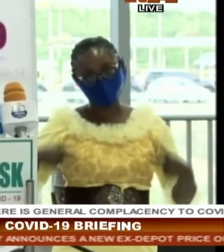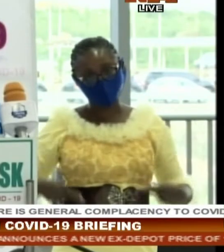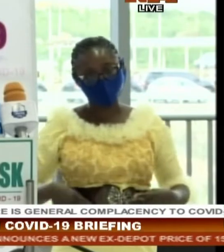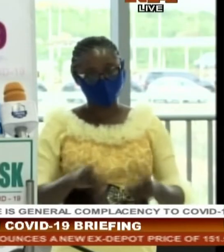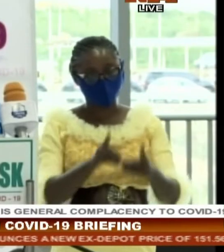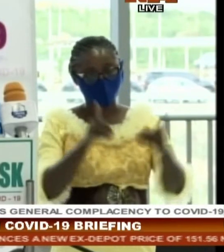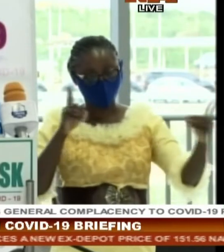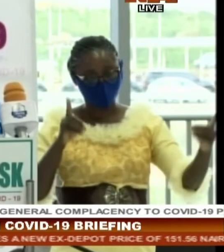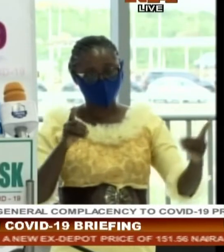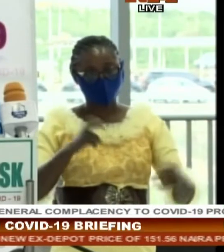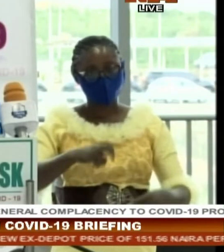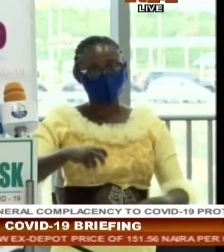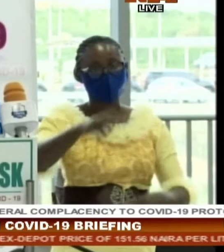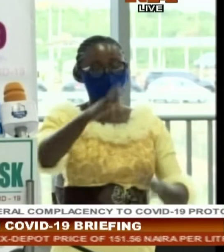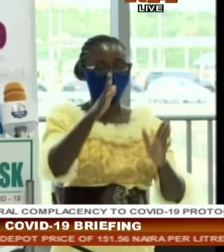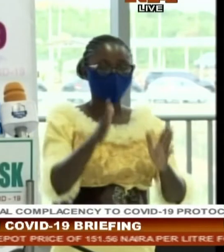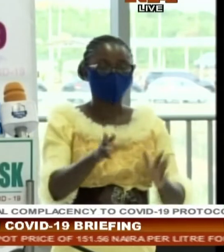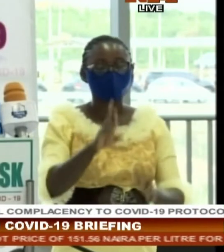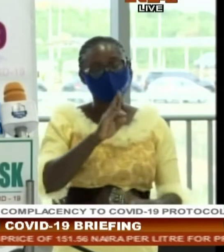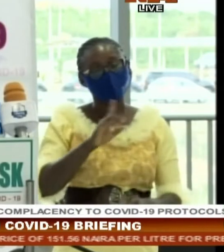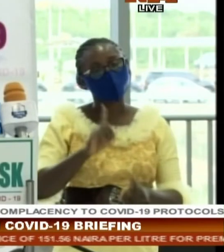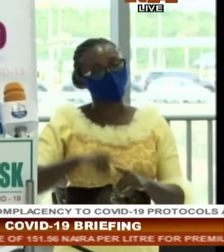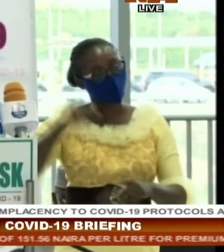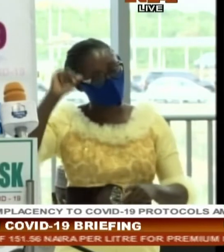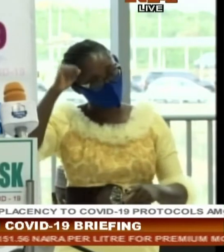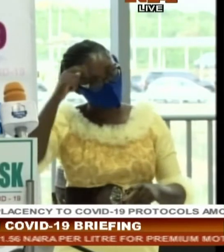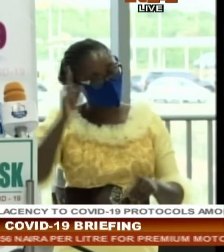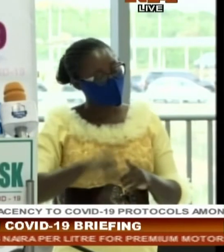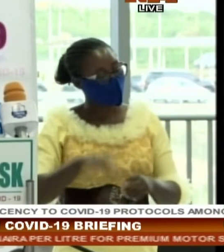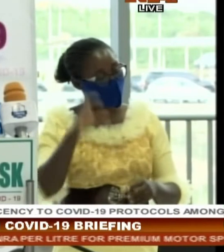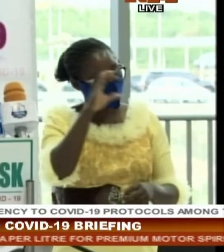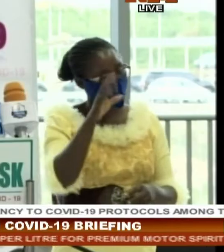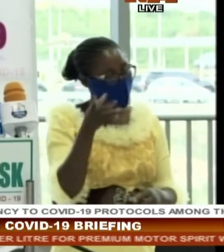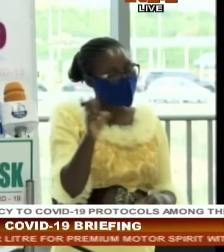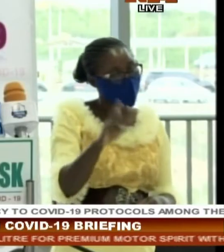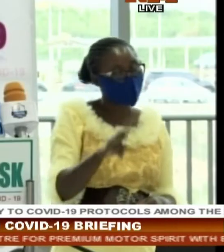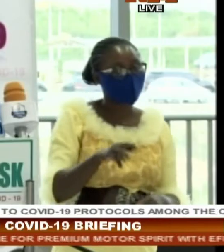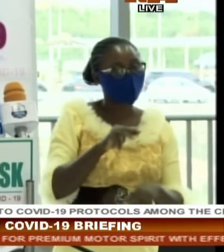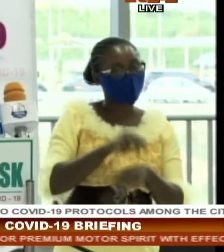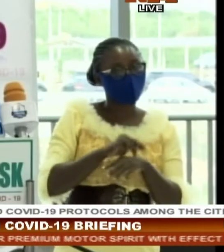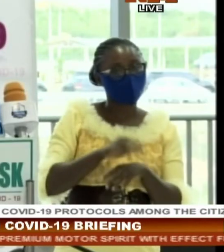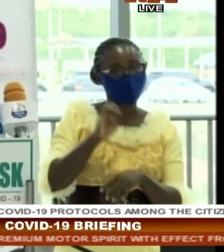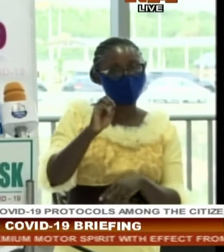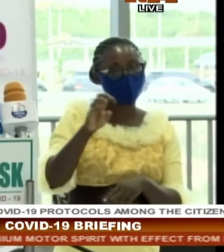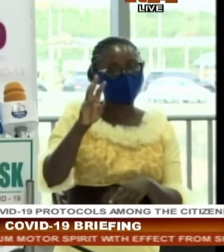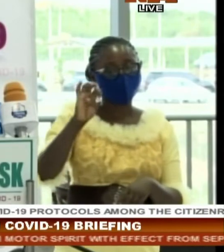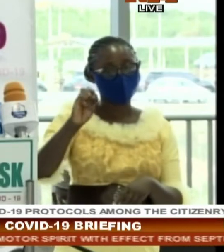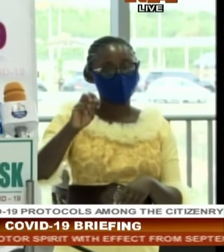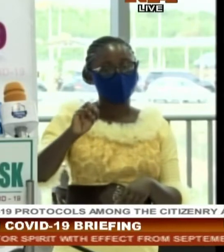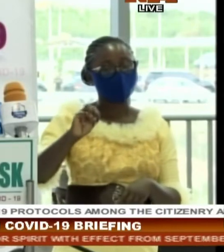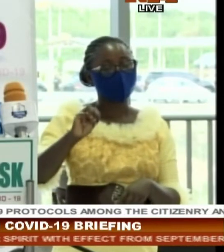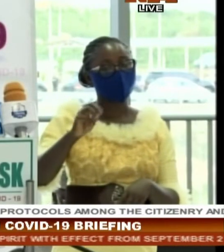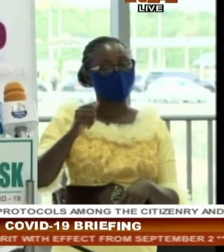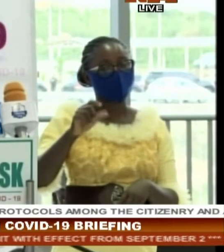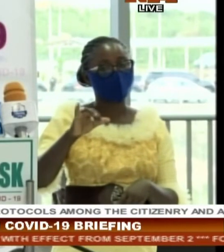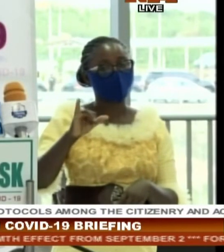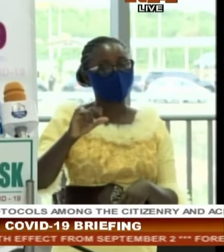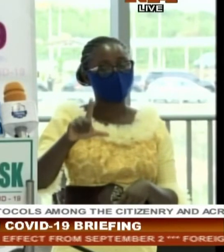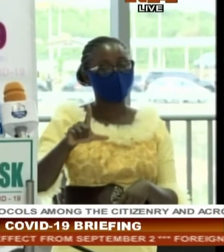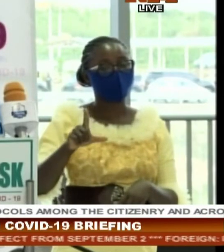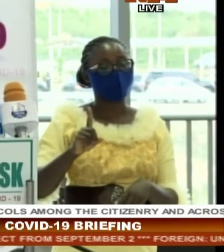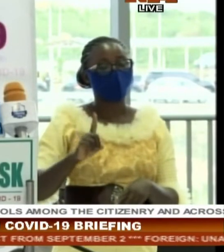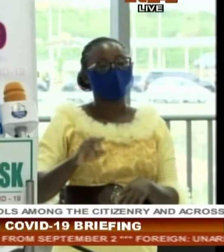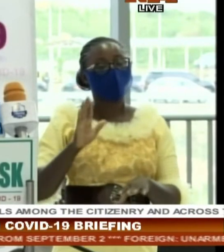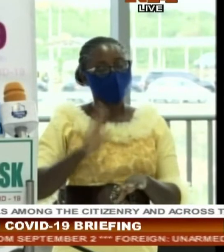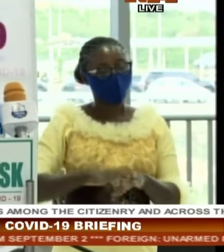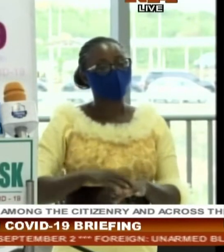Passengers are please reminded to check their emails regularly for updates regarding the arrangement for their repeat